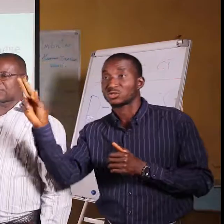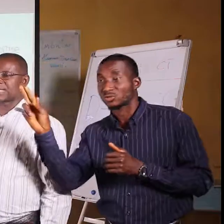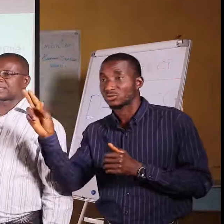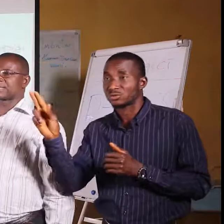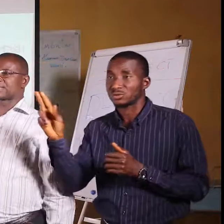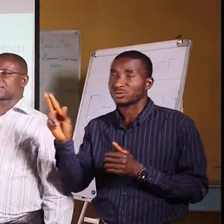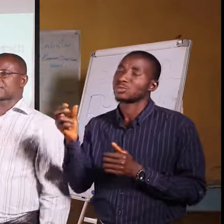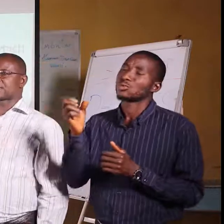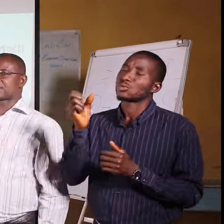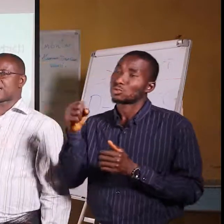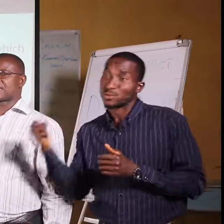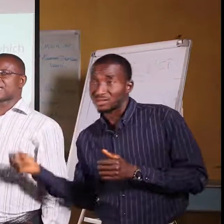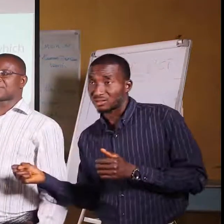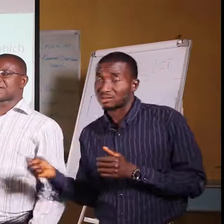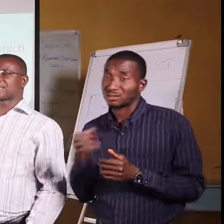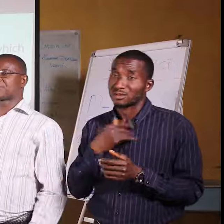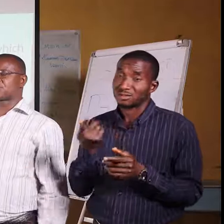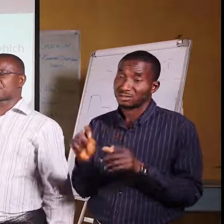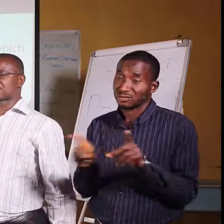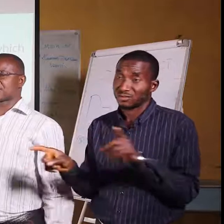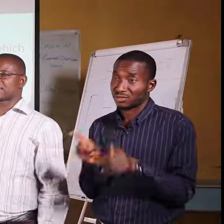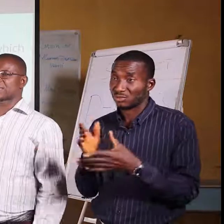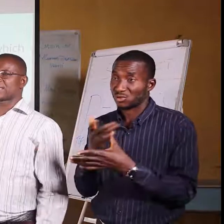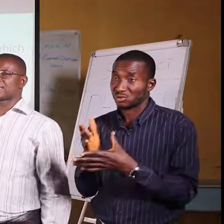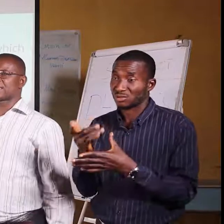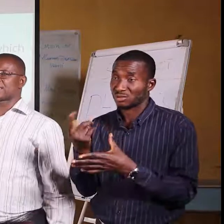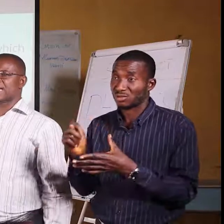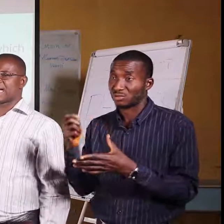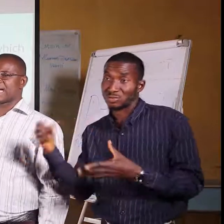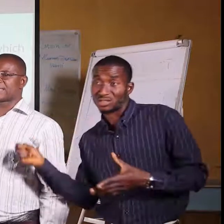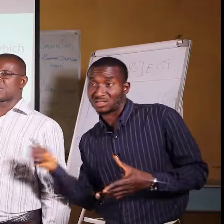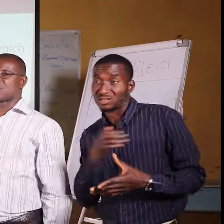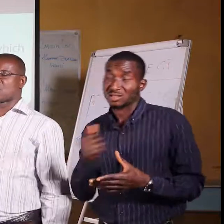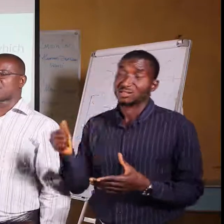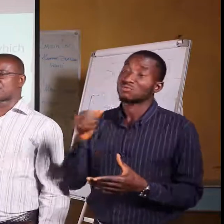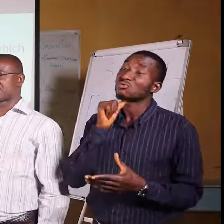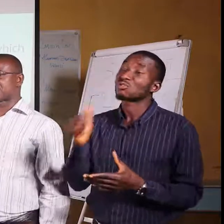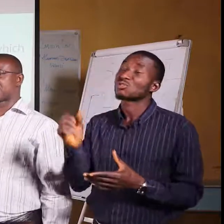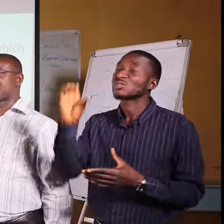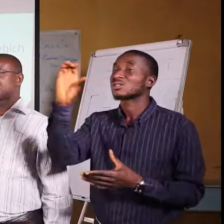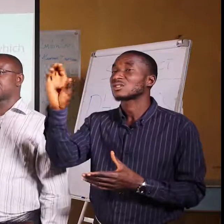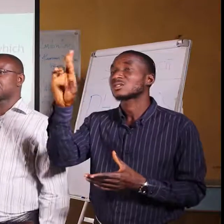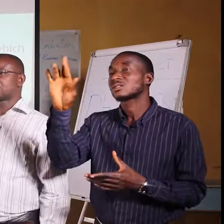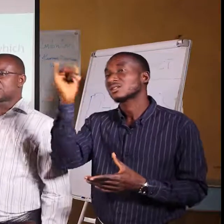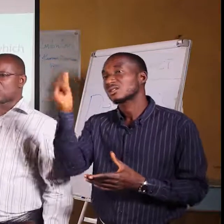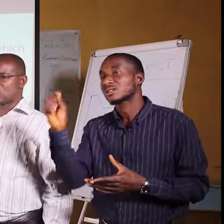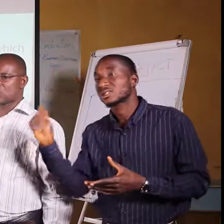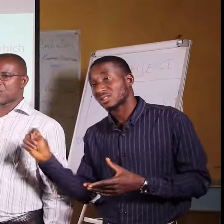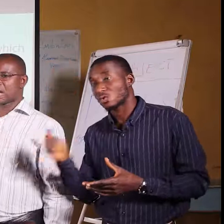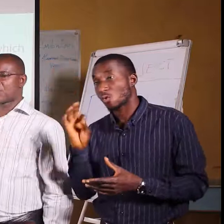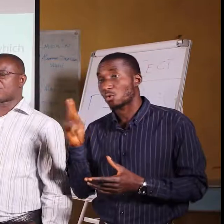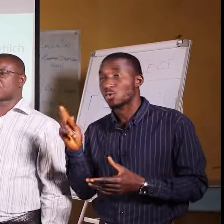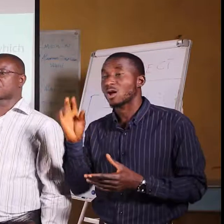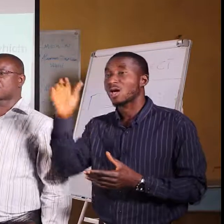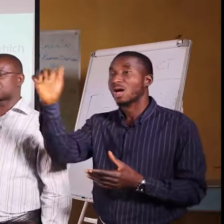Crystalline substances. And then the differences between crystalline substances and non-crystalline